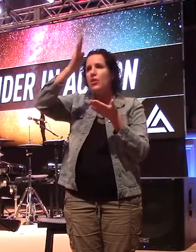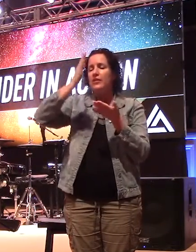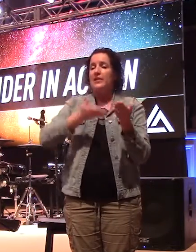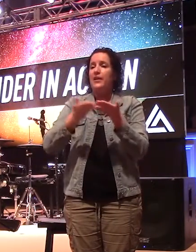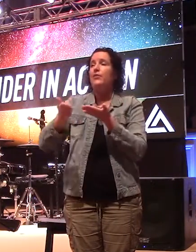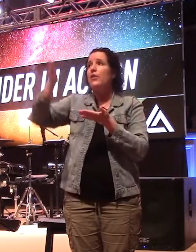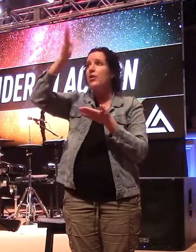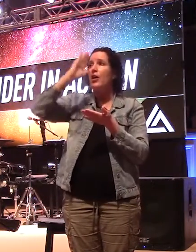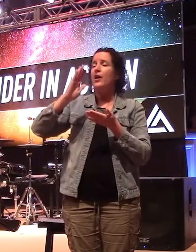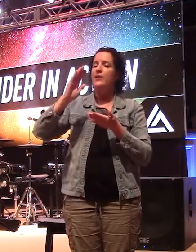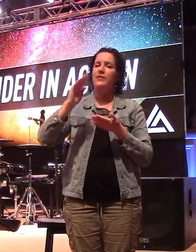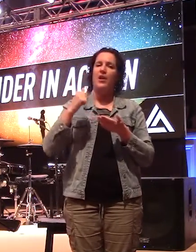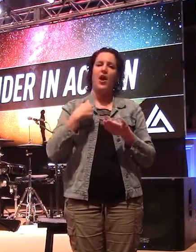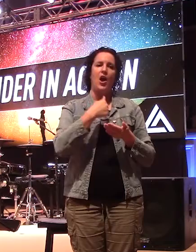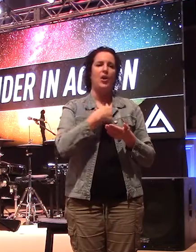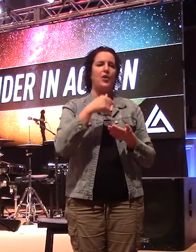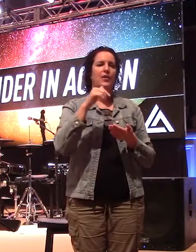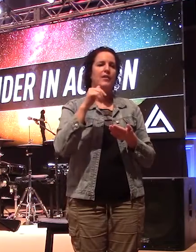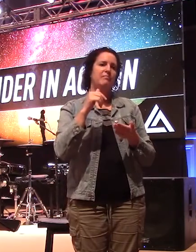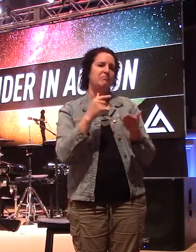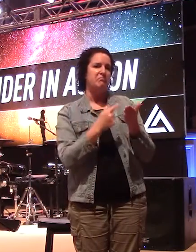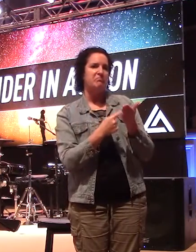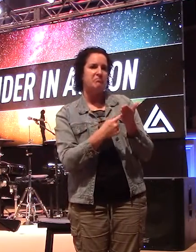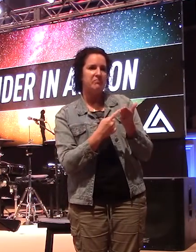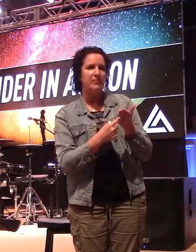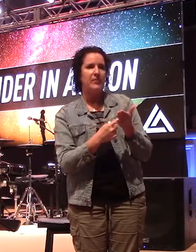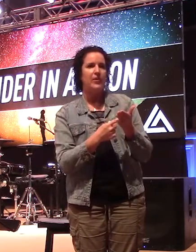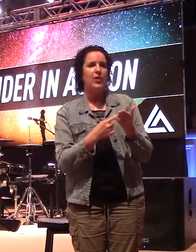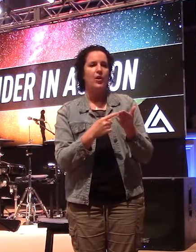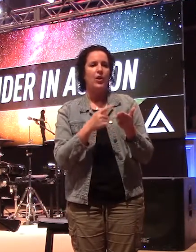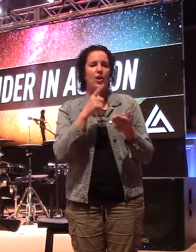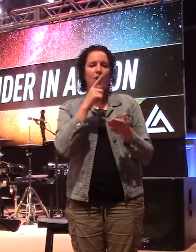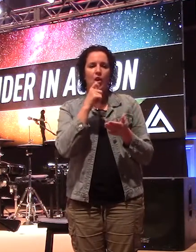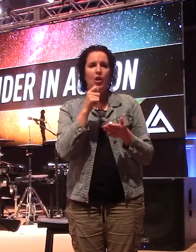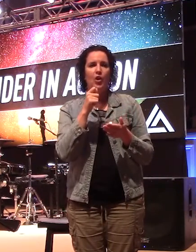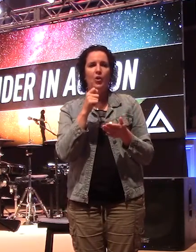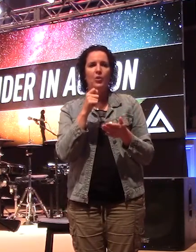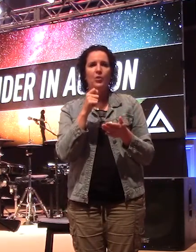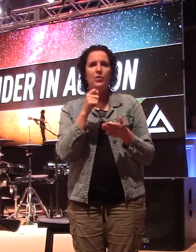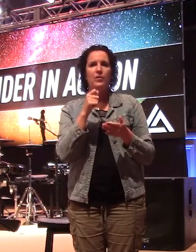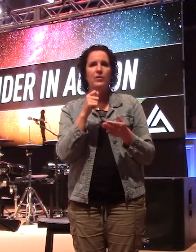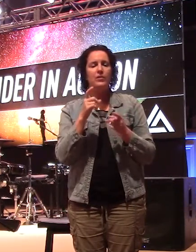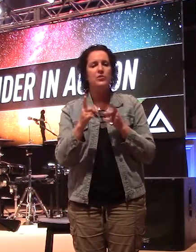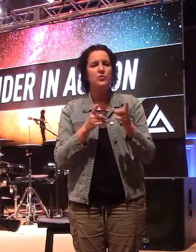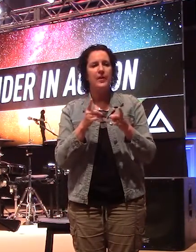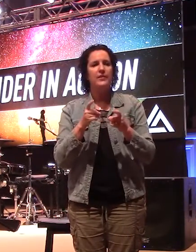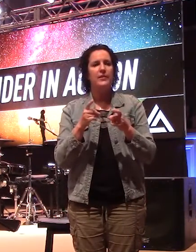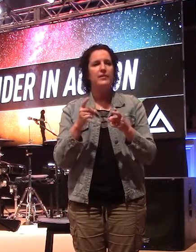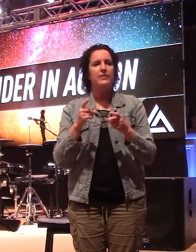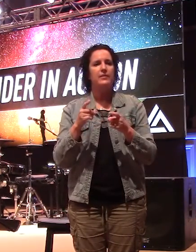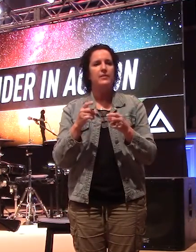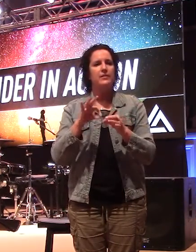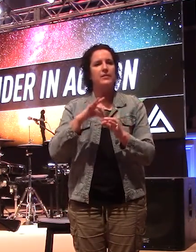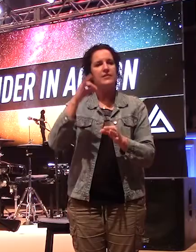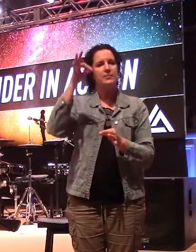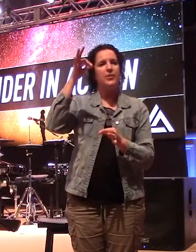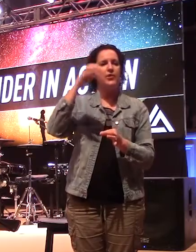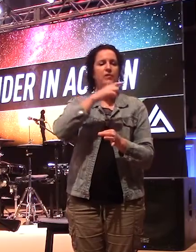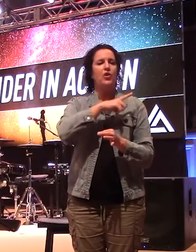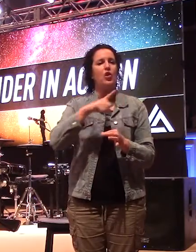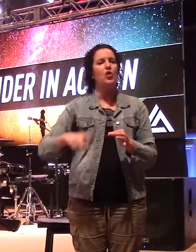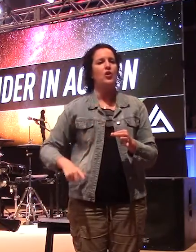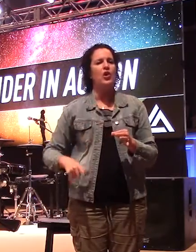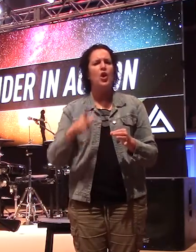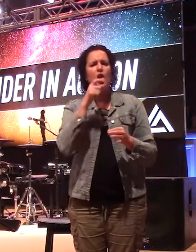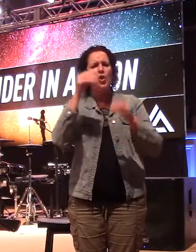goes on and says, rhetorically, verse 13, who is directed the Spirit of the Lord? Who taught